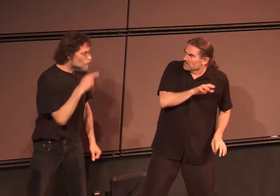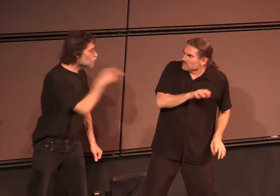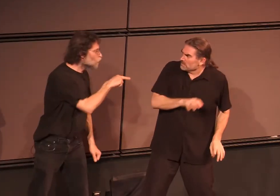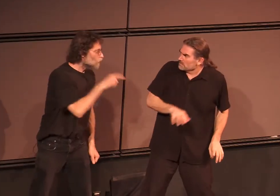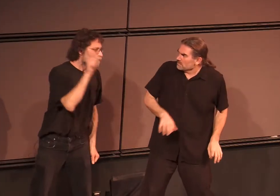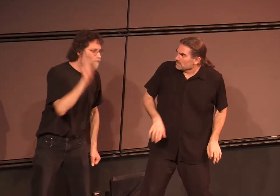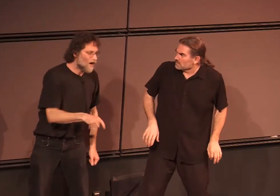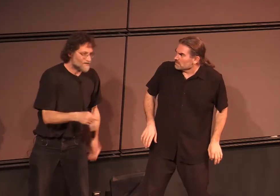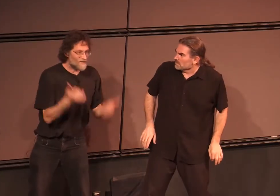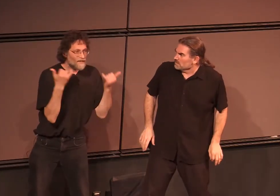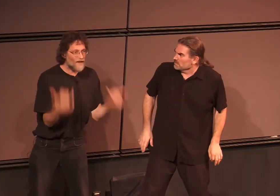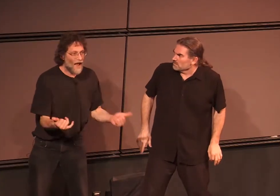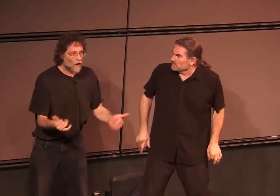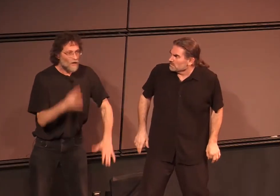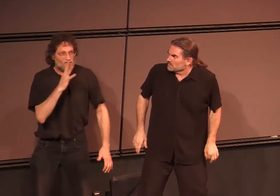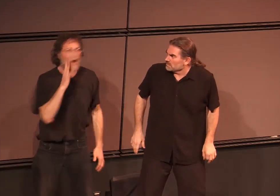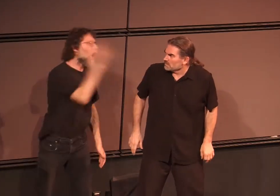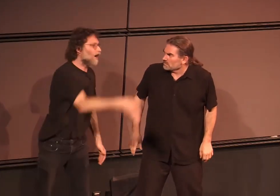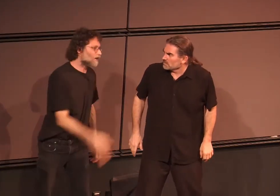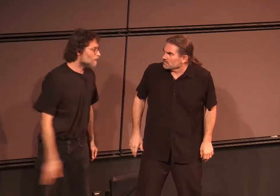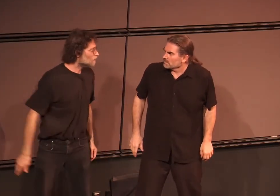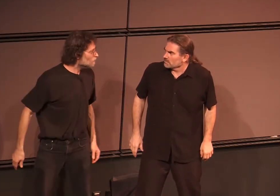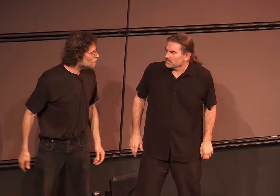"You must now talk."